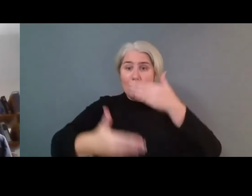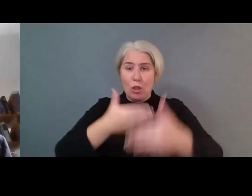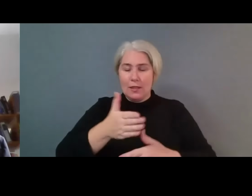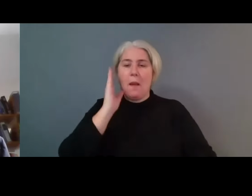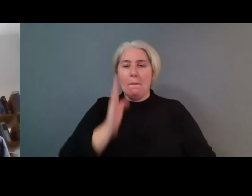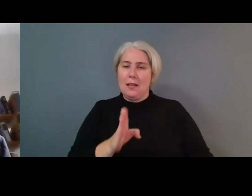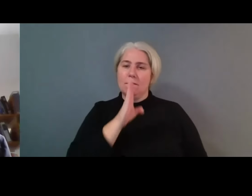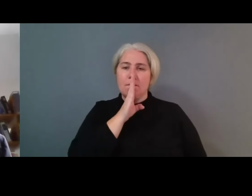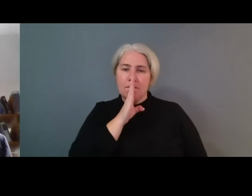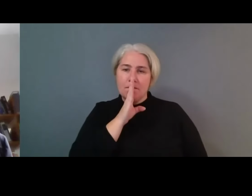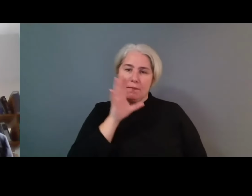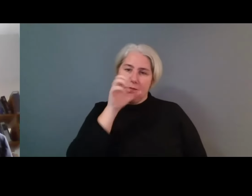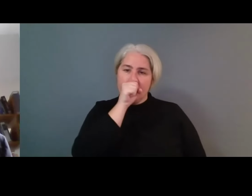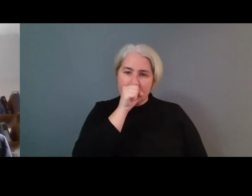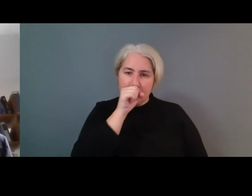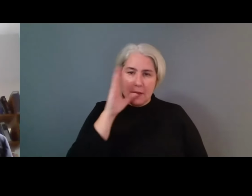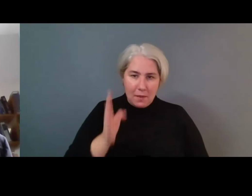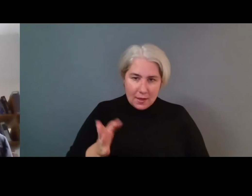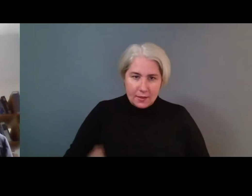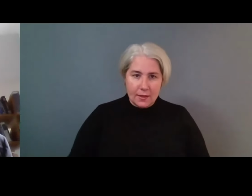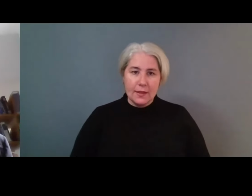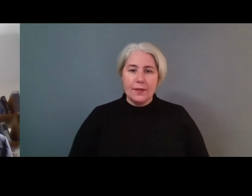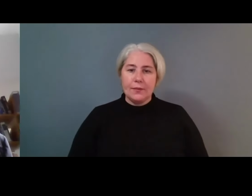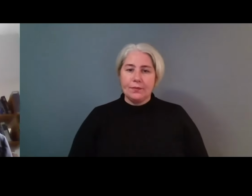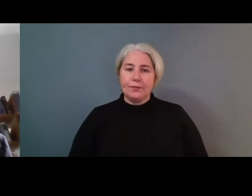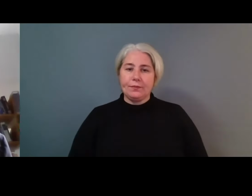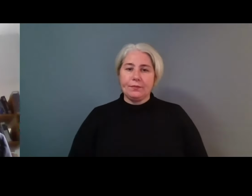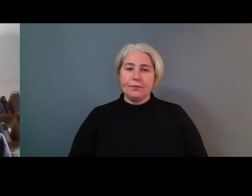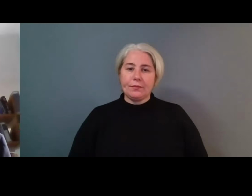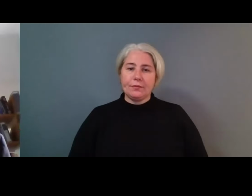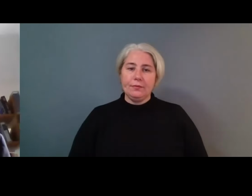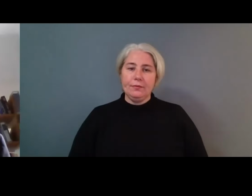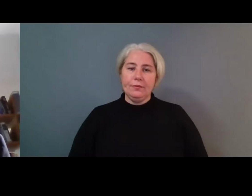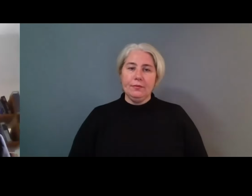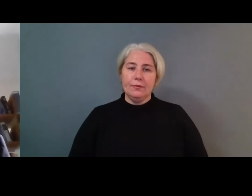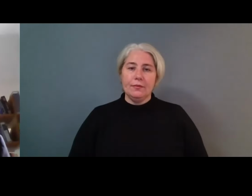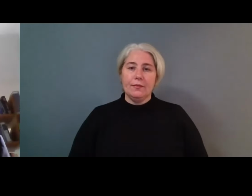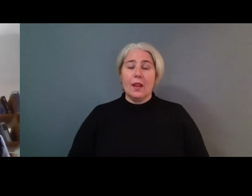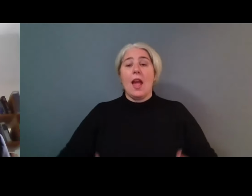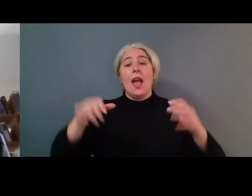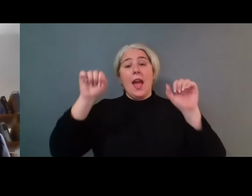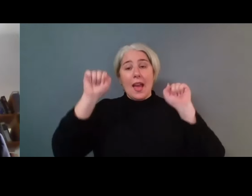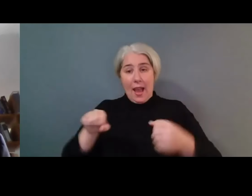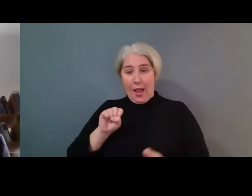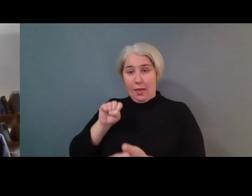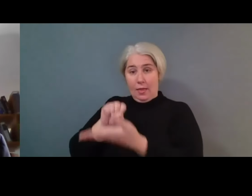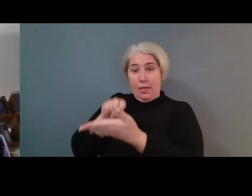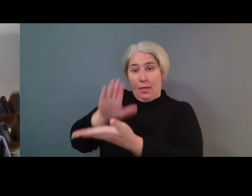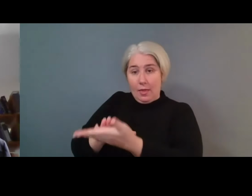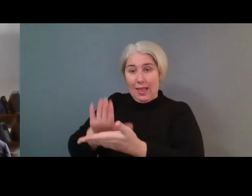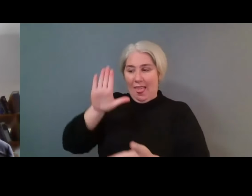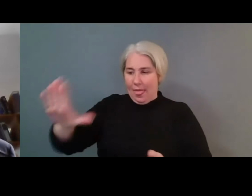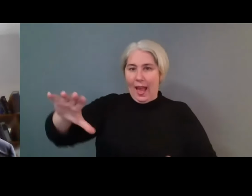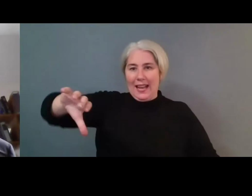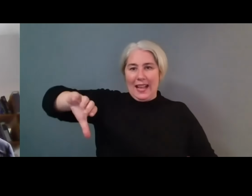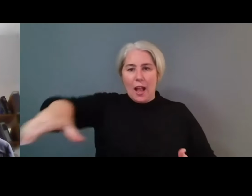of publication would be in the state party reporting of the country, because